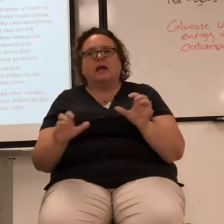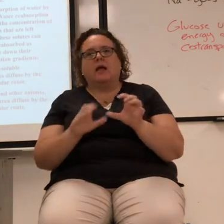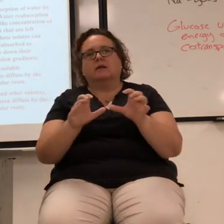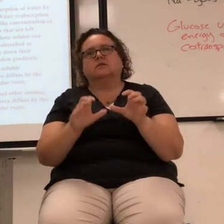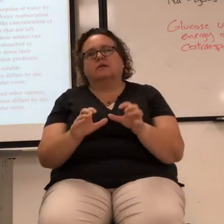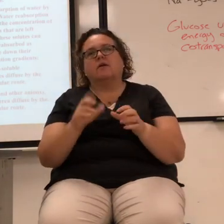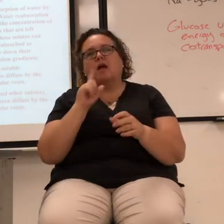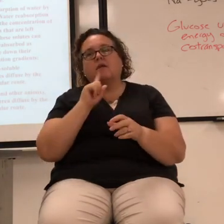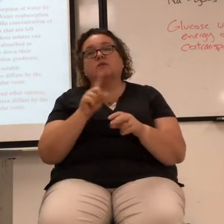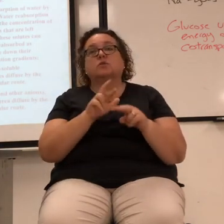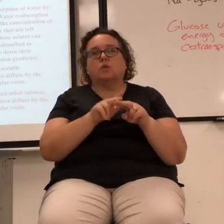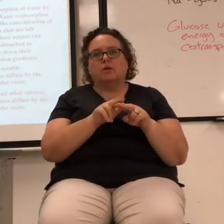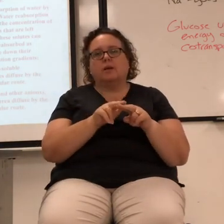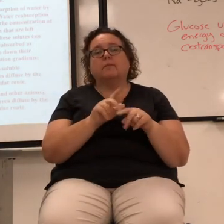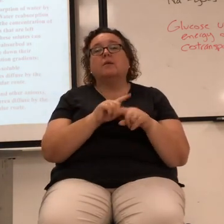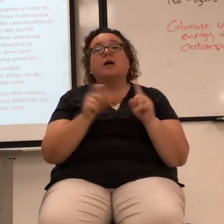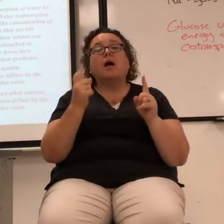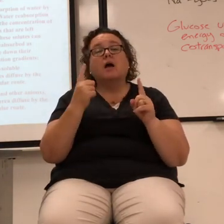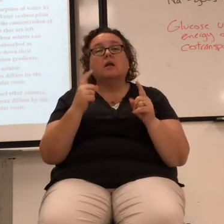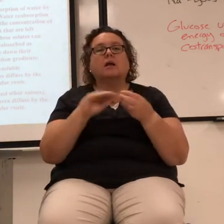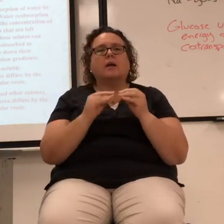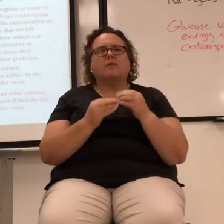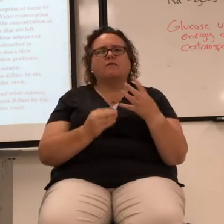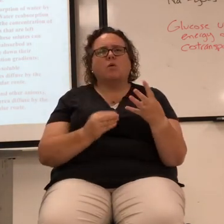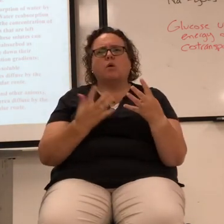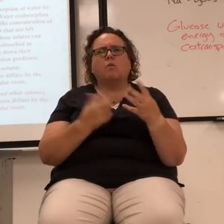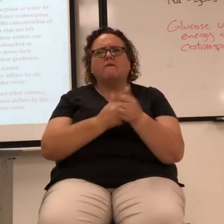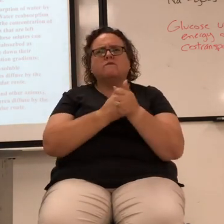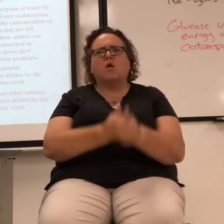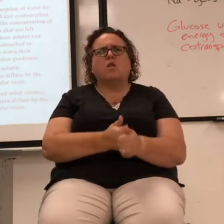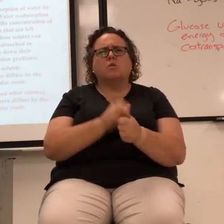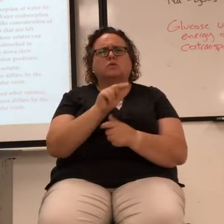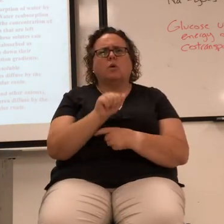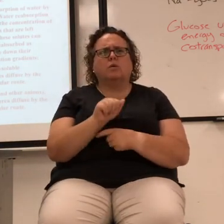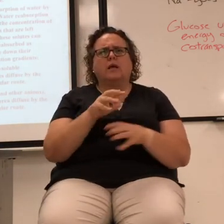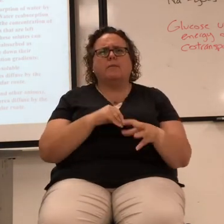sodium. Now, look at number four. What follows sodium reabsorption?